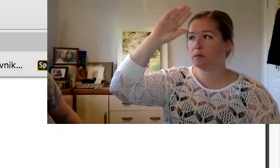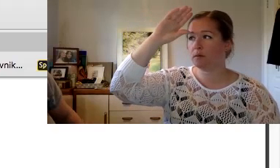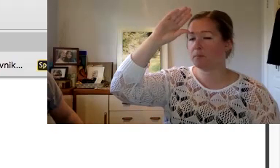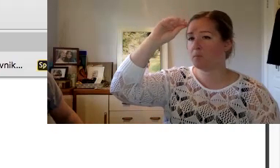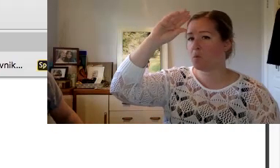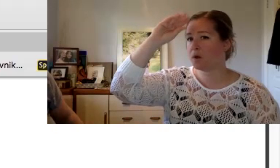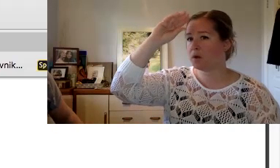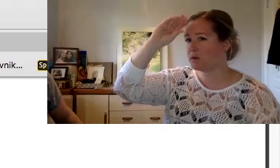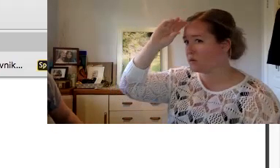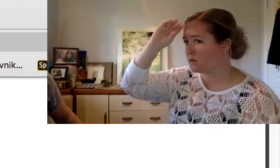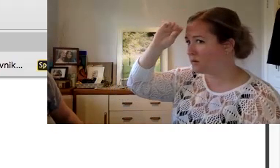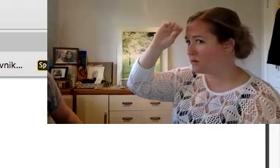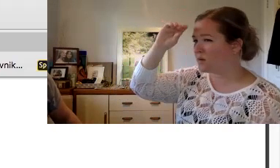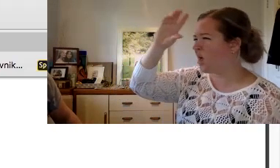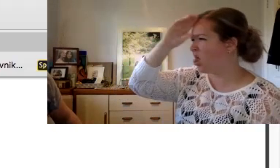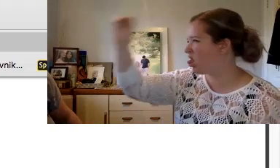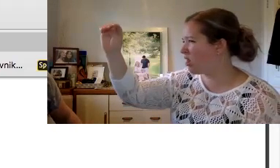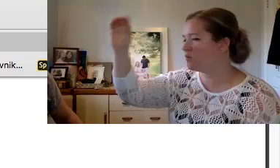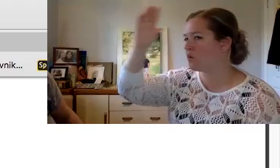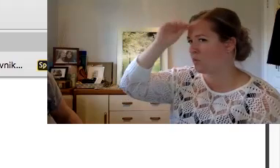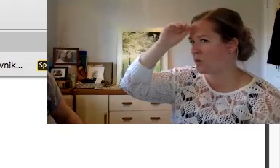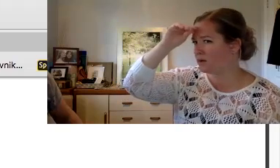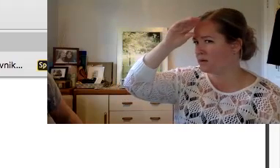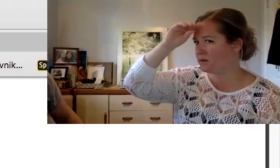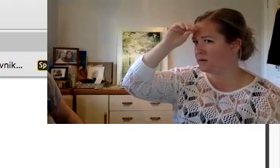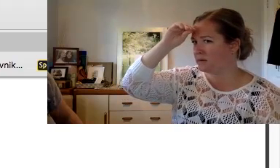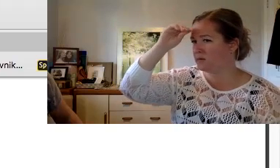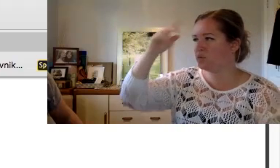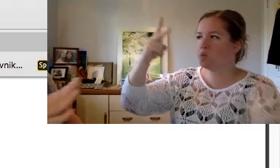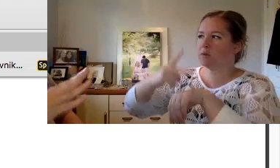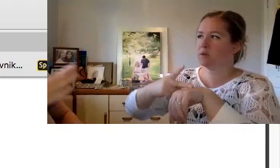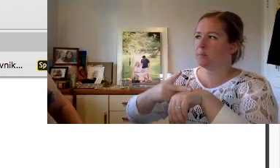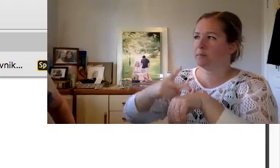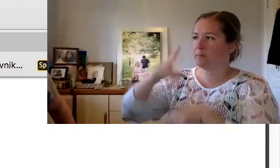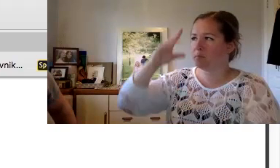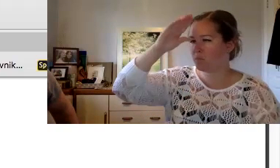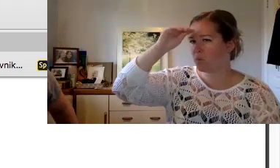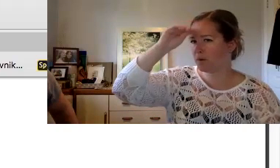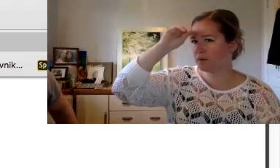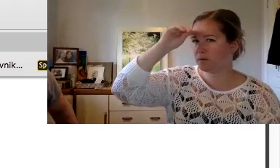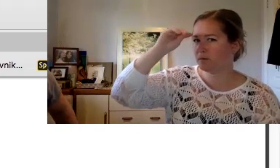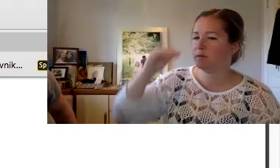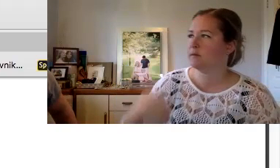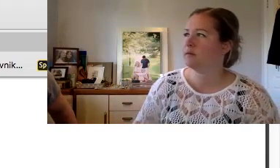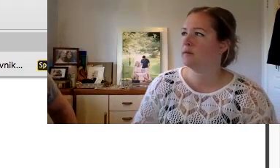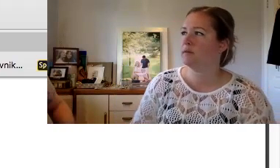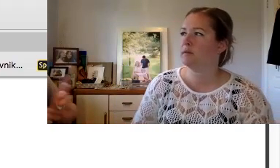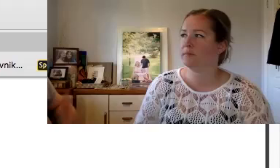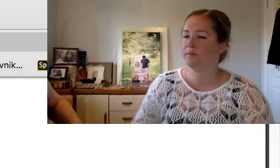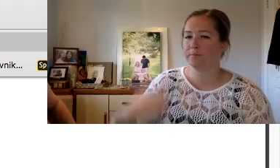at the top, because boys would wear hats. Not a long one, just hat. 2 times you would do it. Boy.